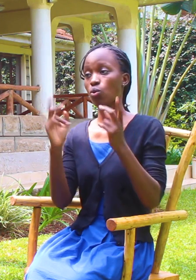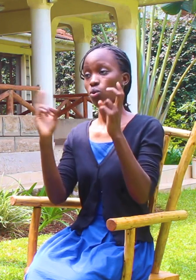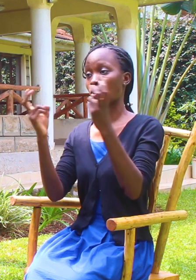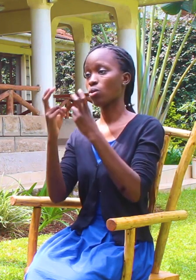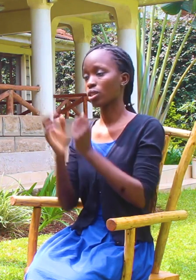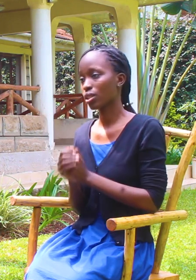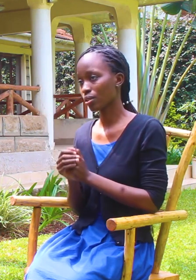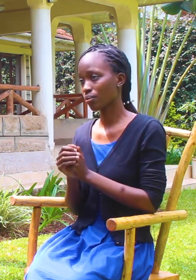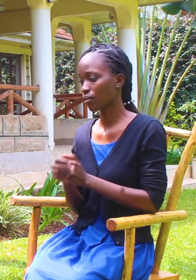I would like to